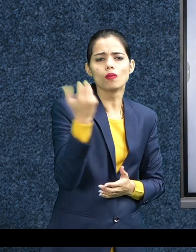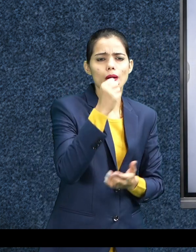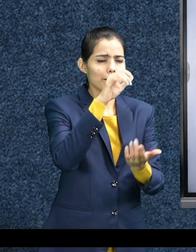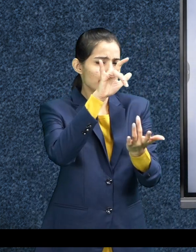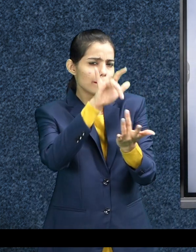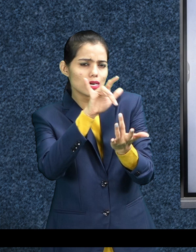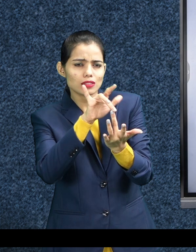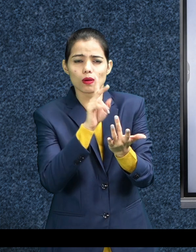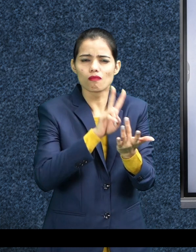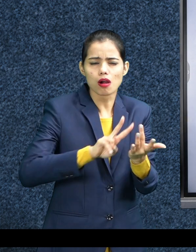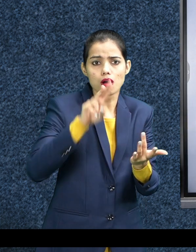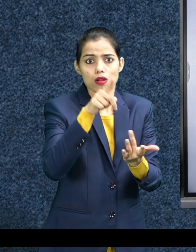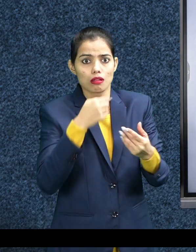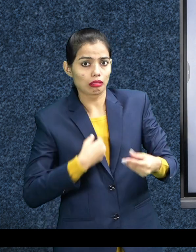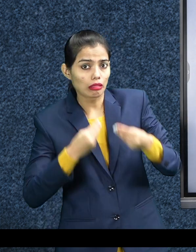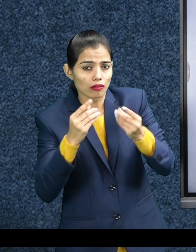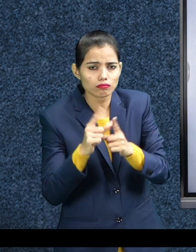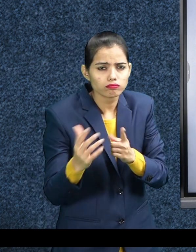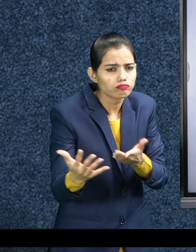Find the median of the given data.